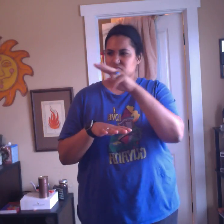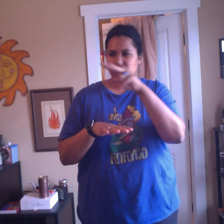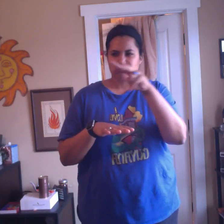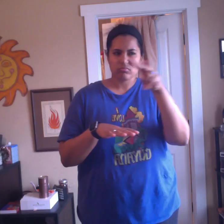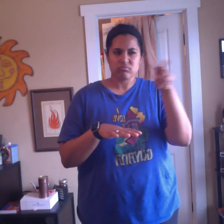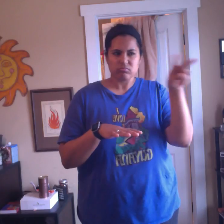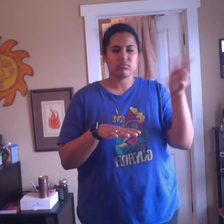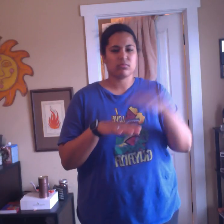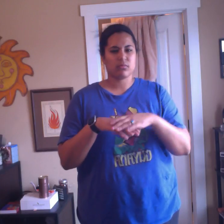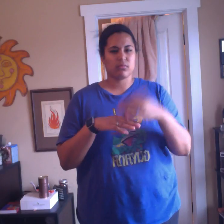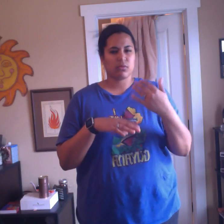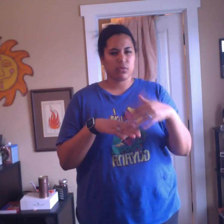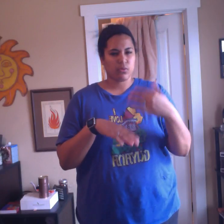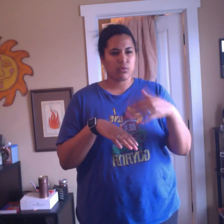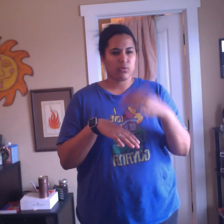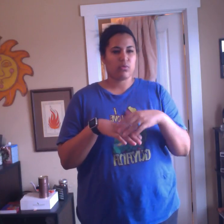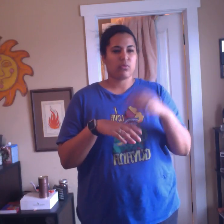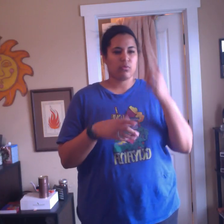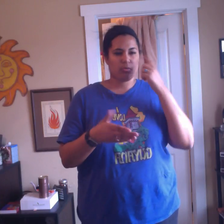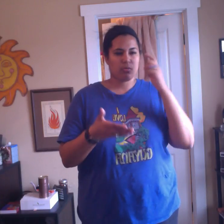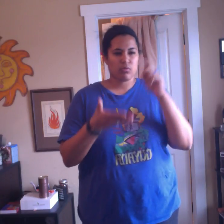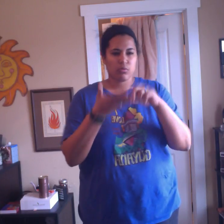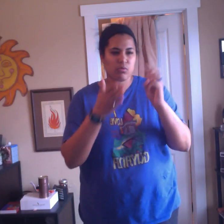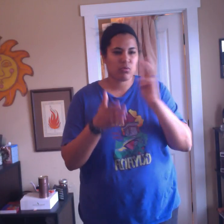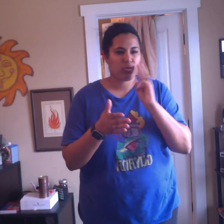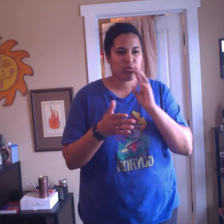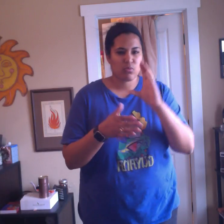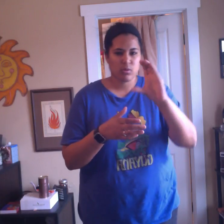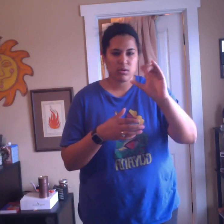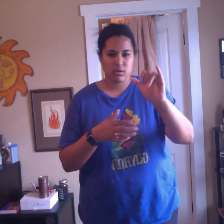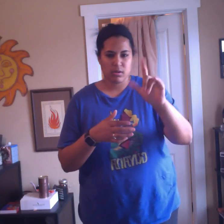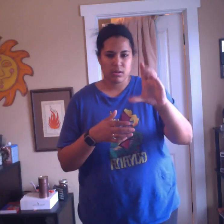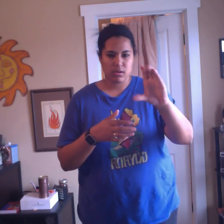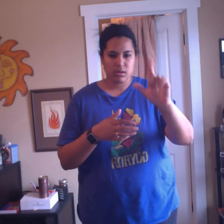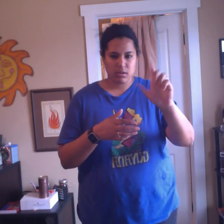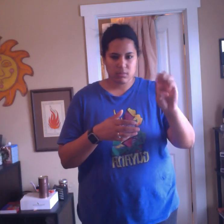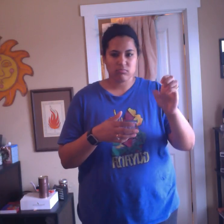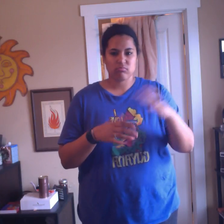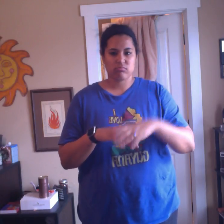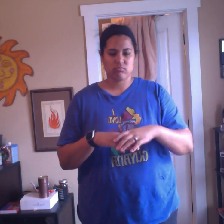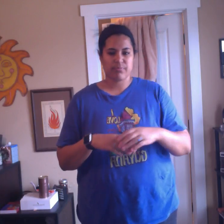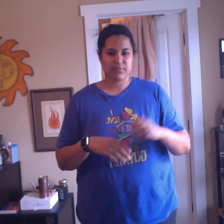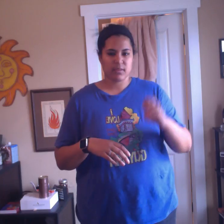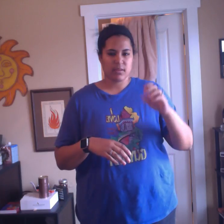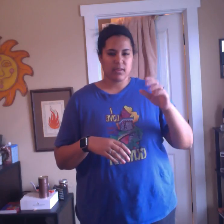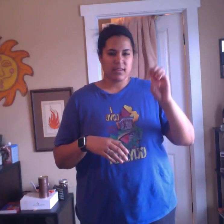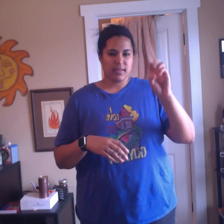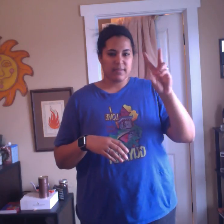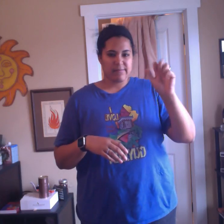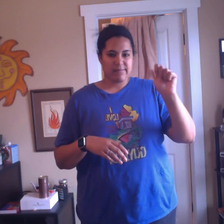shows up in your own kitchen. So from evaporation to condensation to precipitation to infiltration